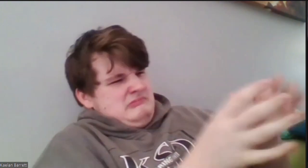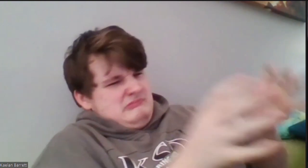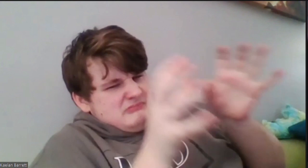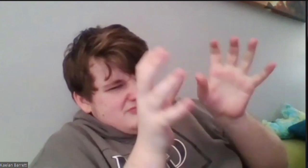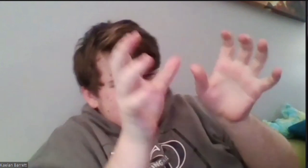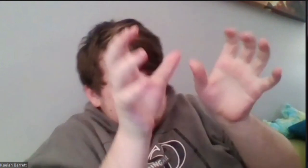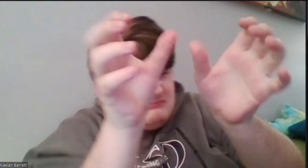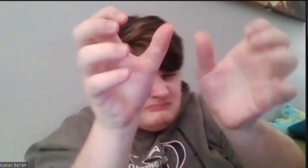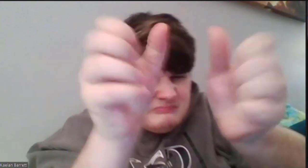to see what the light was.